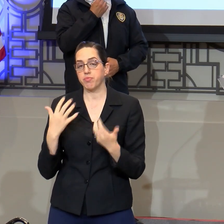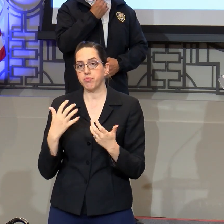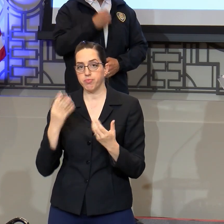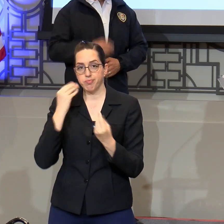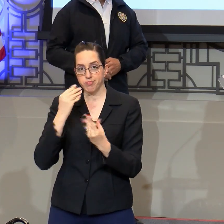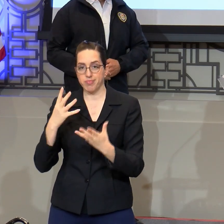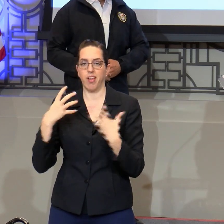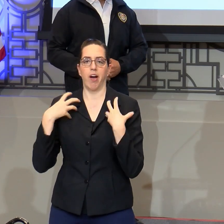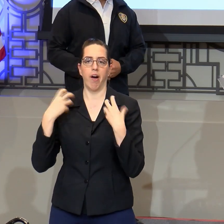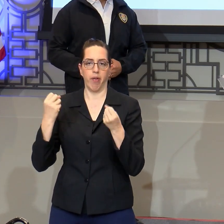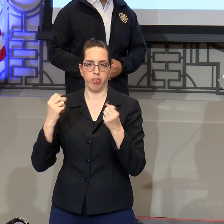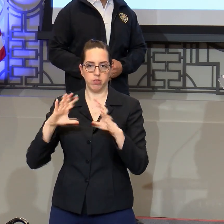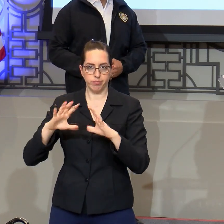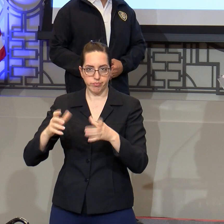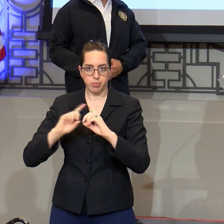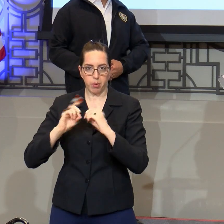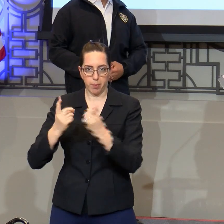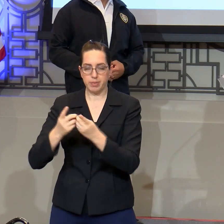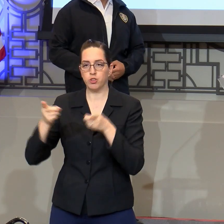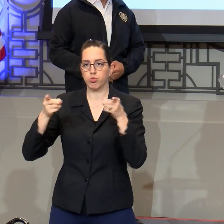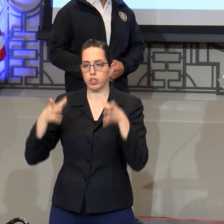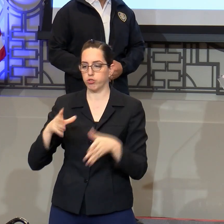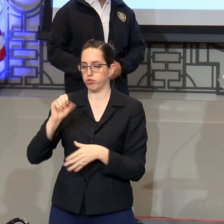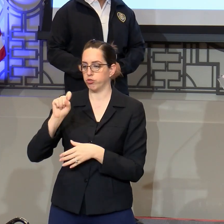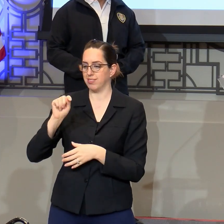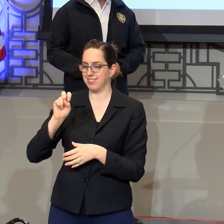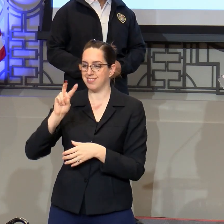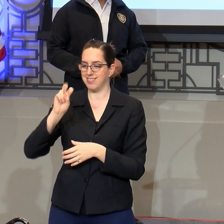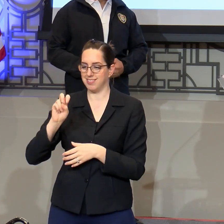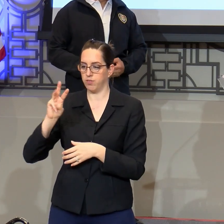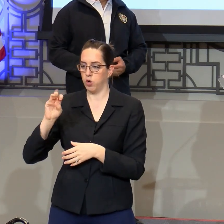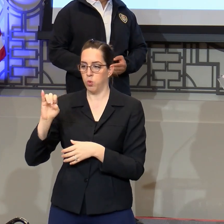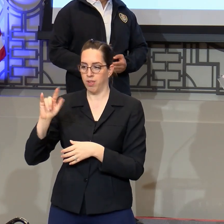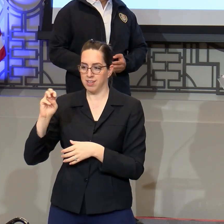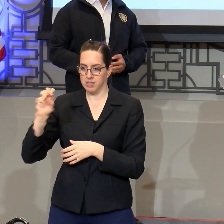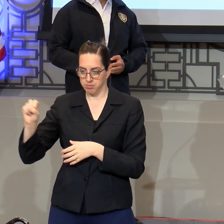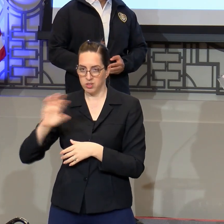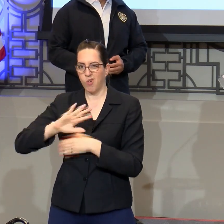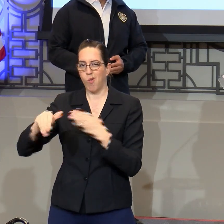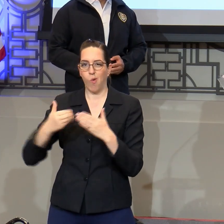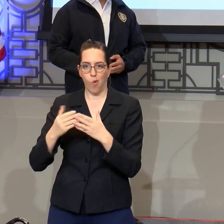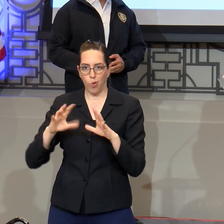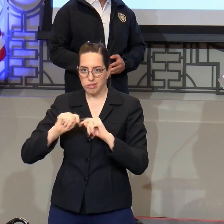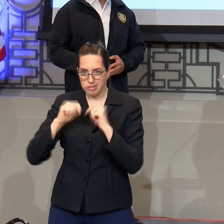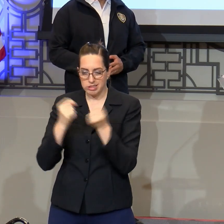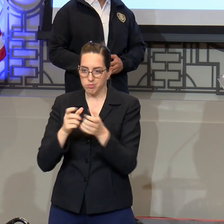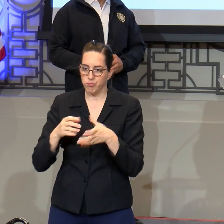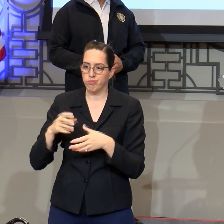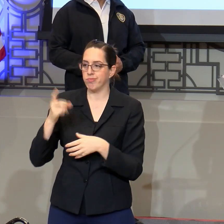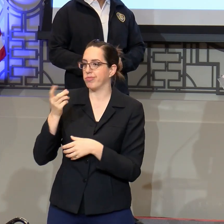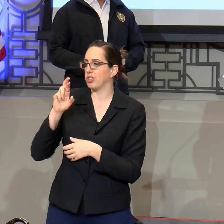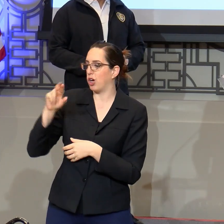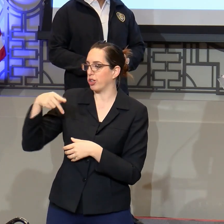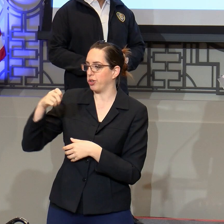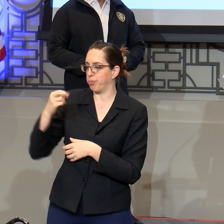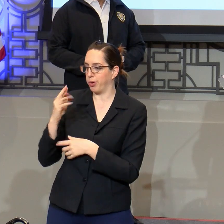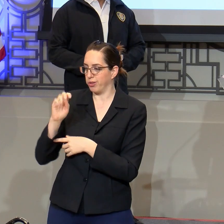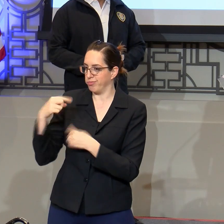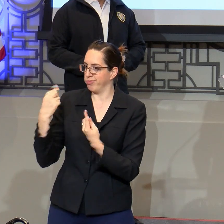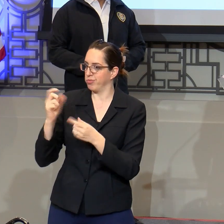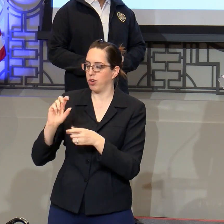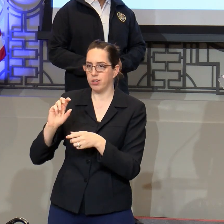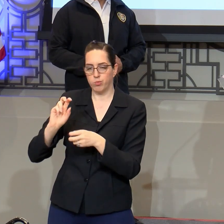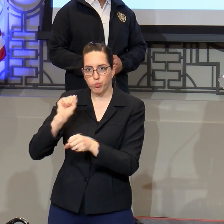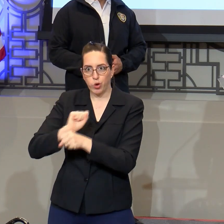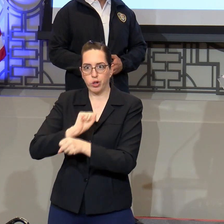the health department, Director Steve Williams and his entire crew, Dr. Persse, and all of them for their hard work in